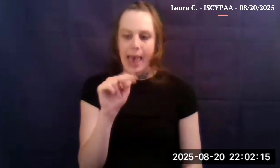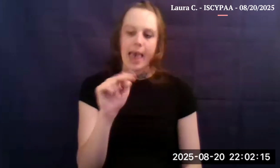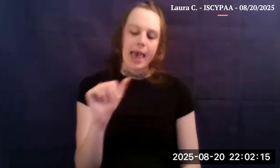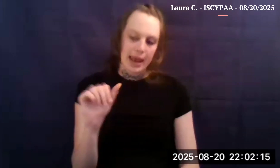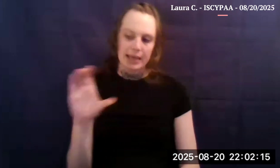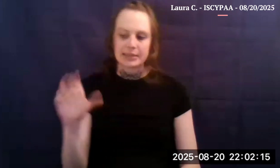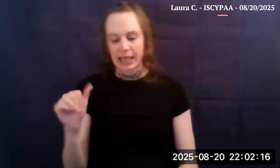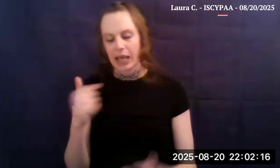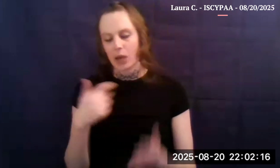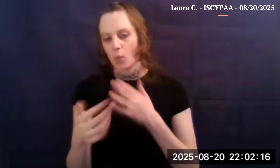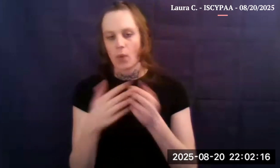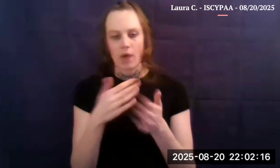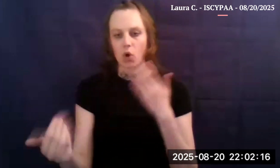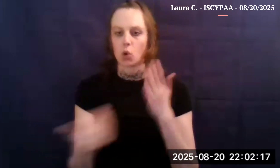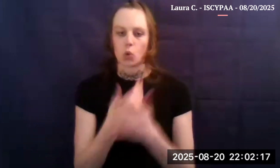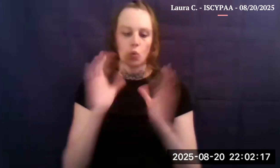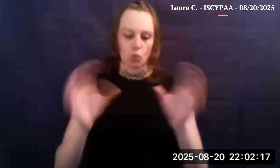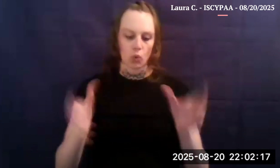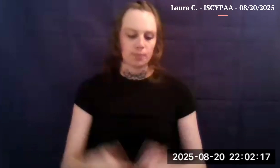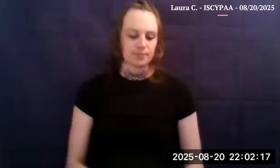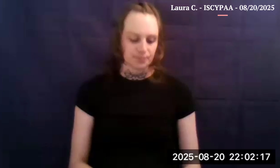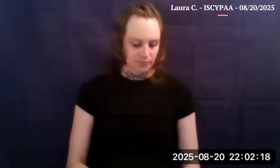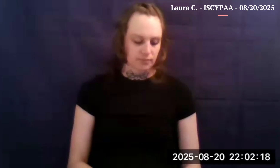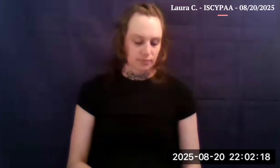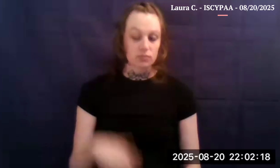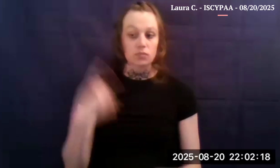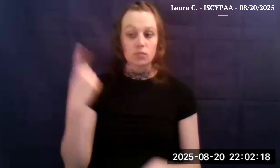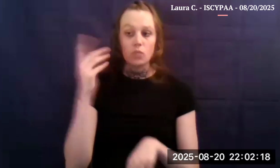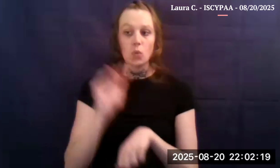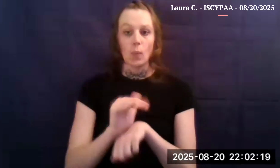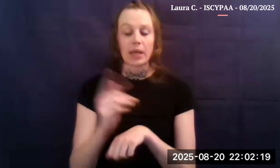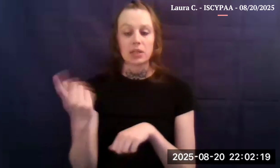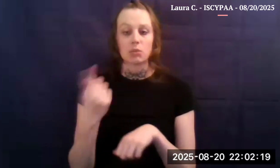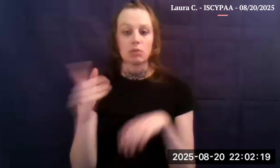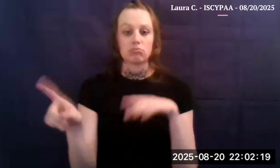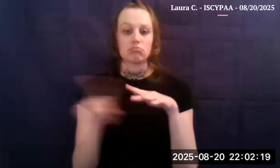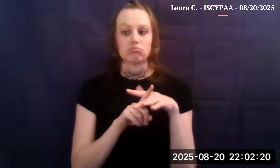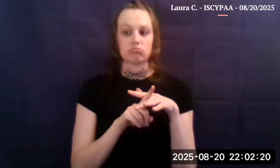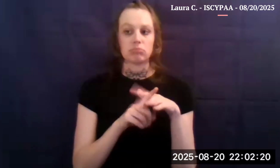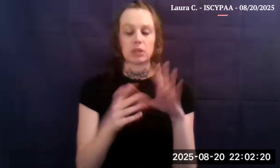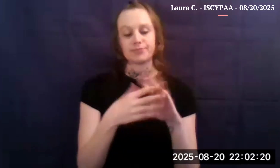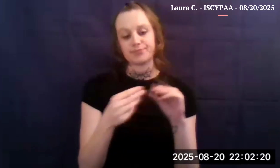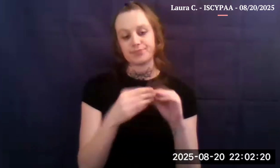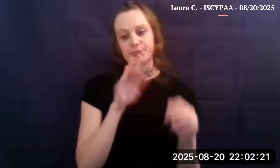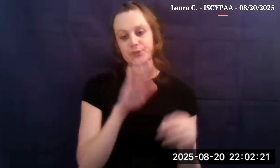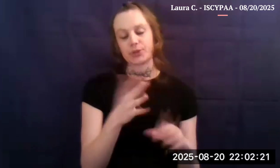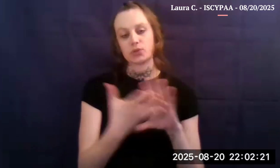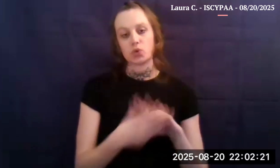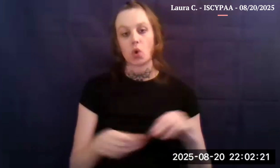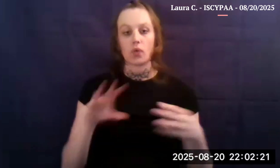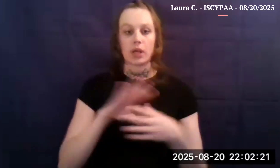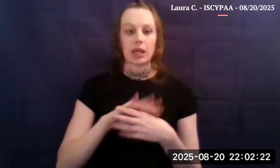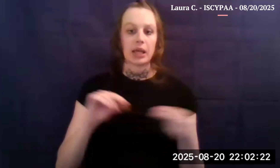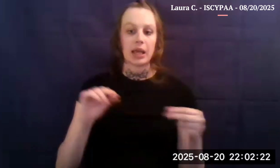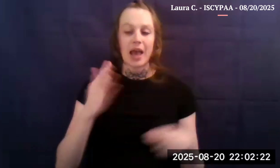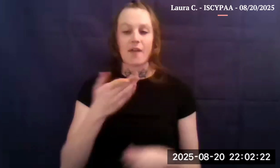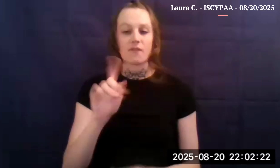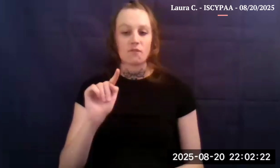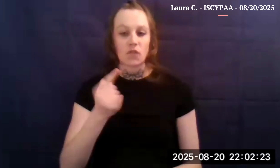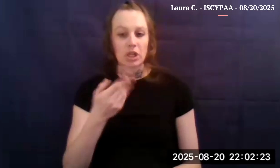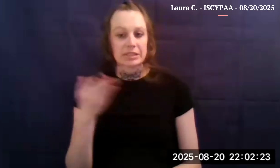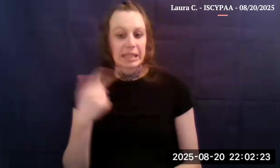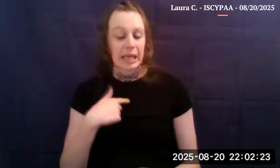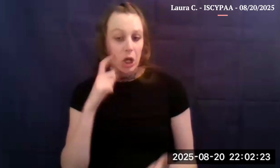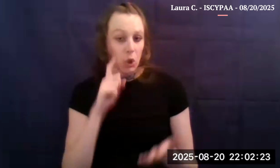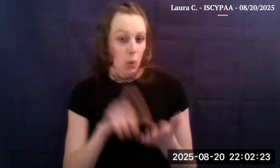CA. And one night someone came in and she started to tell her story. And like the first thing I noticed about her,